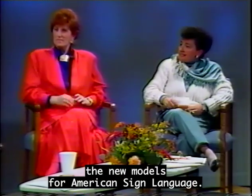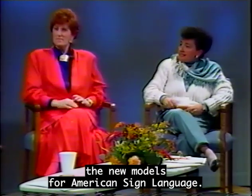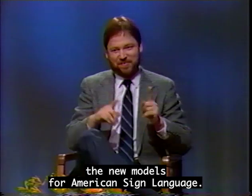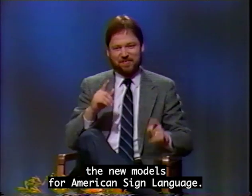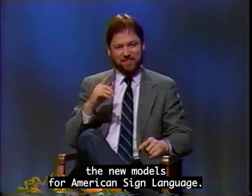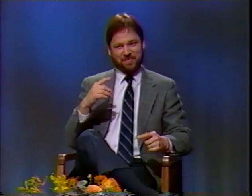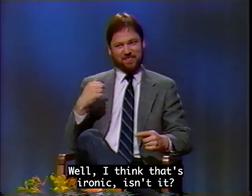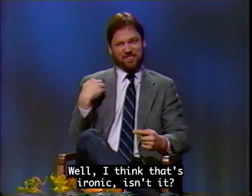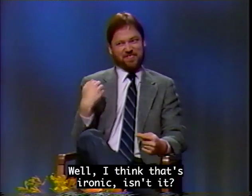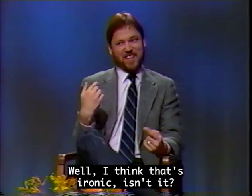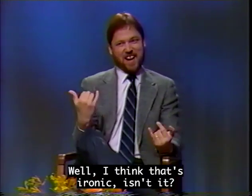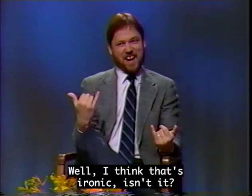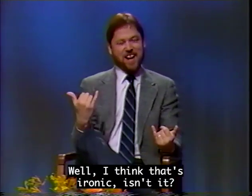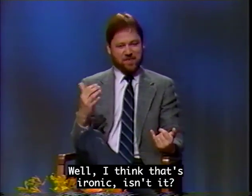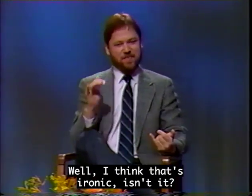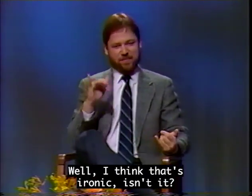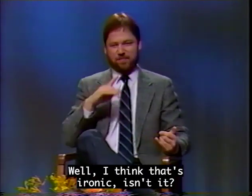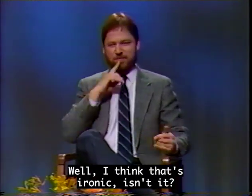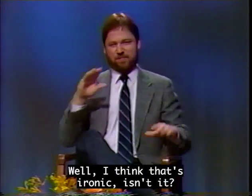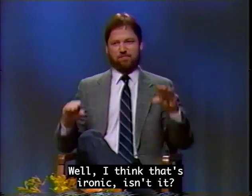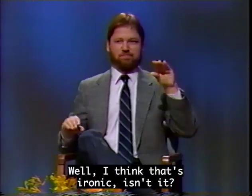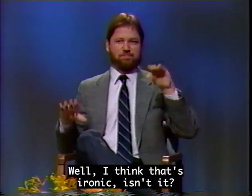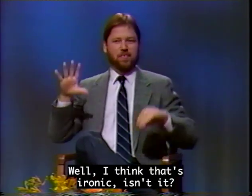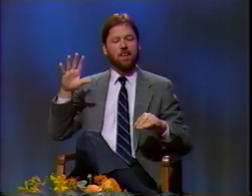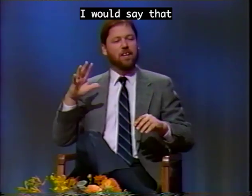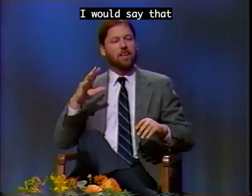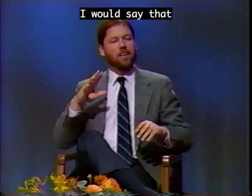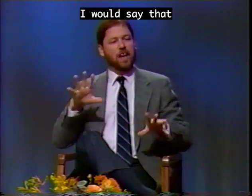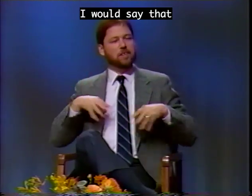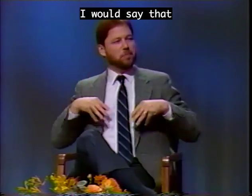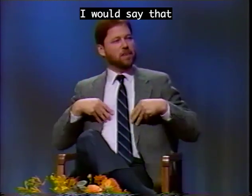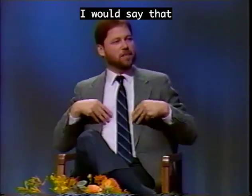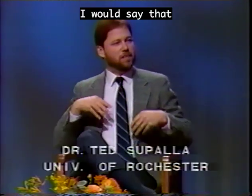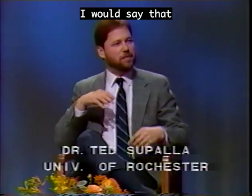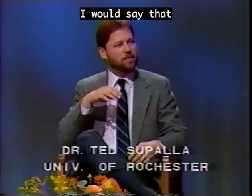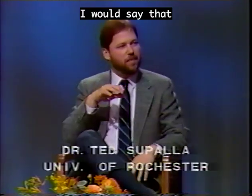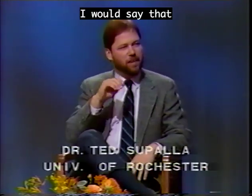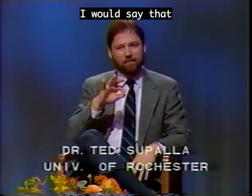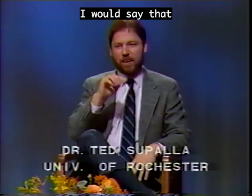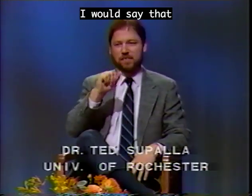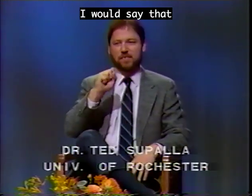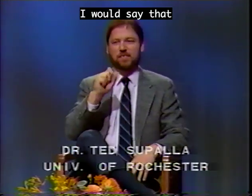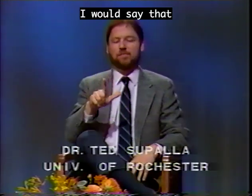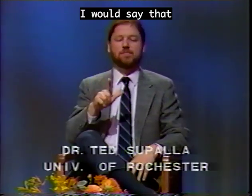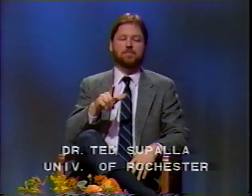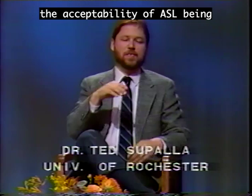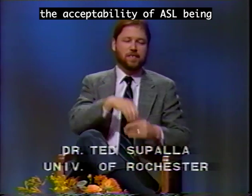Language. Well, I think that's ironic, isn't it? I would say that the